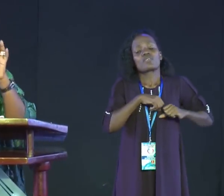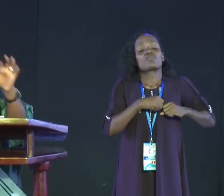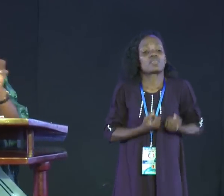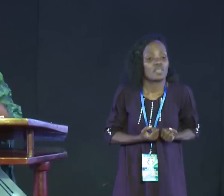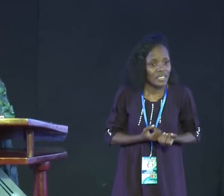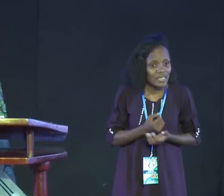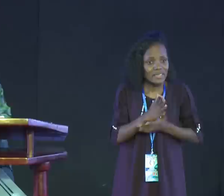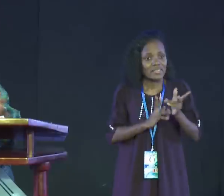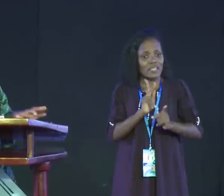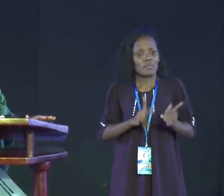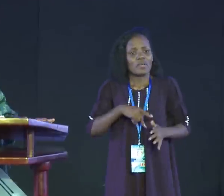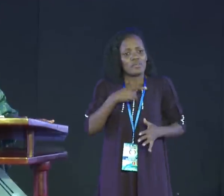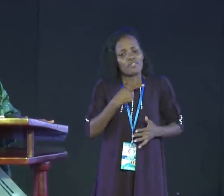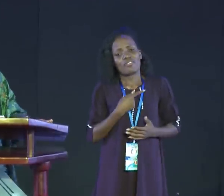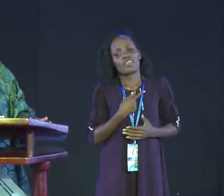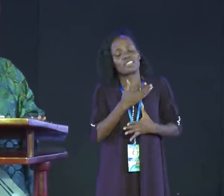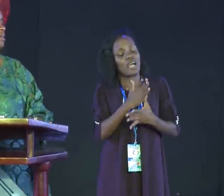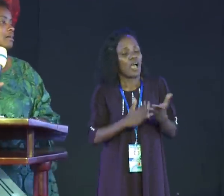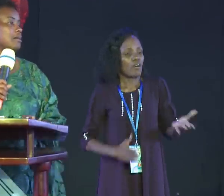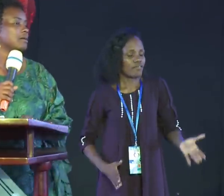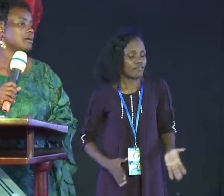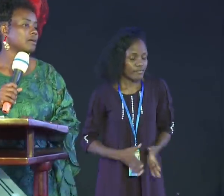in pieces. Tuli mu bitundu tondo.